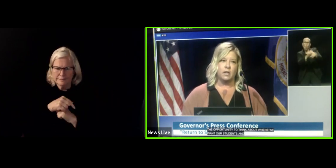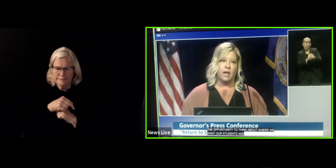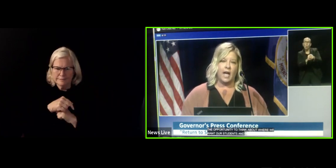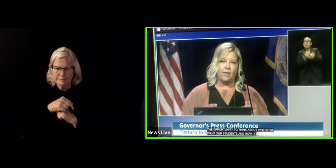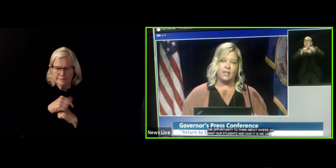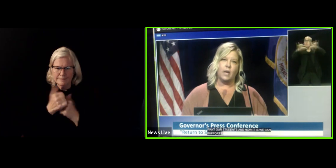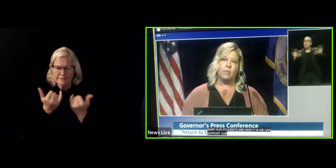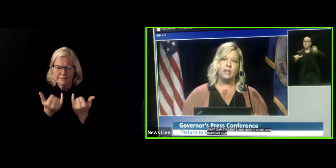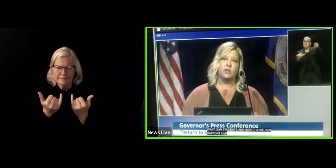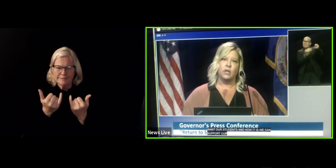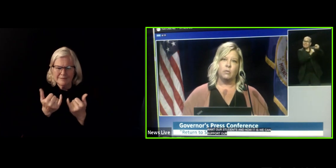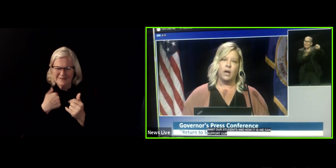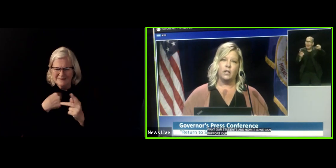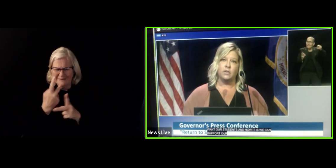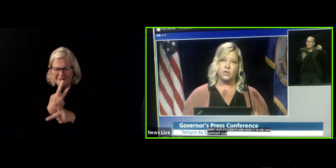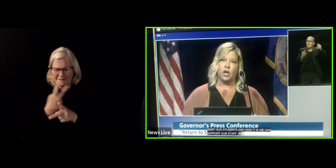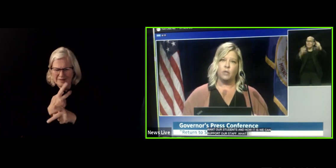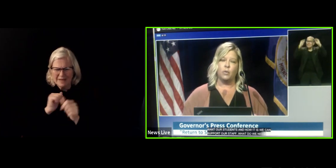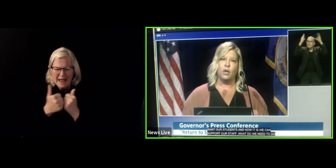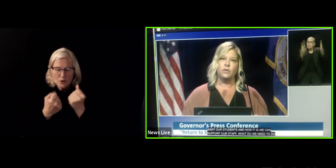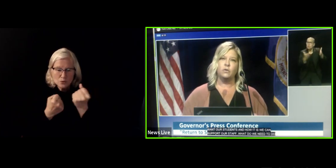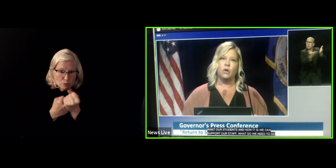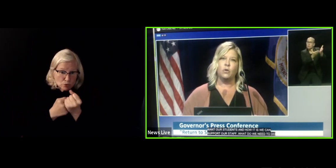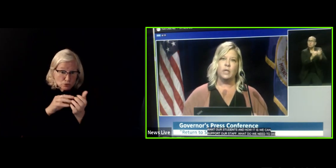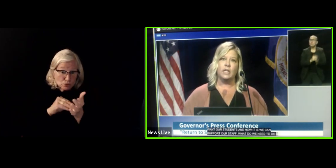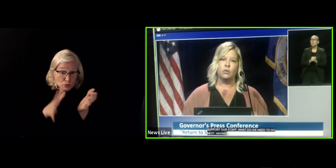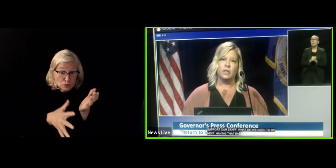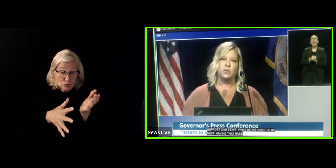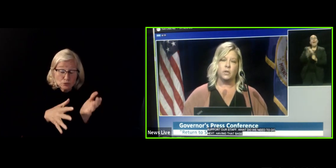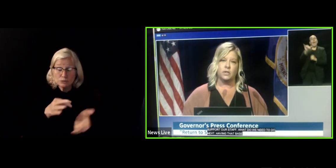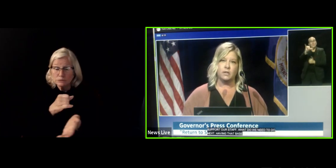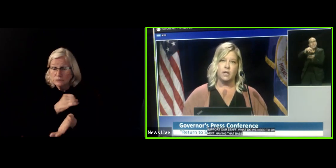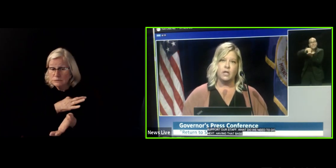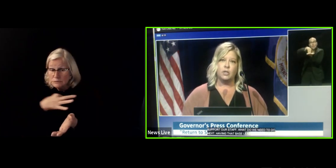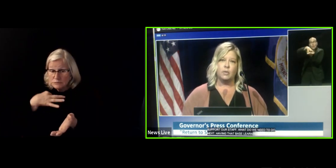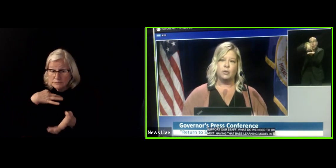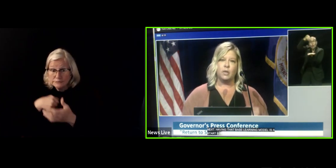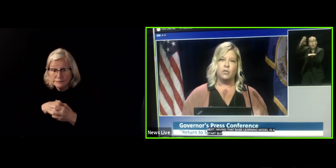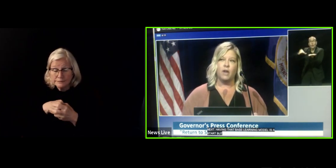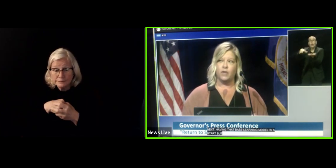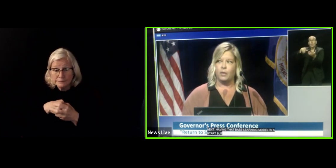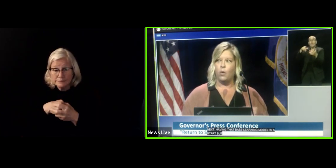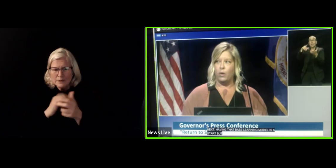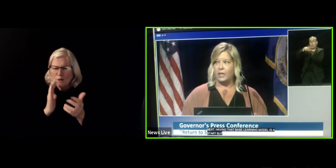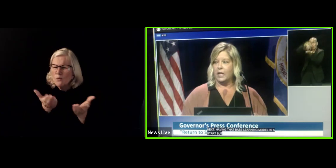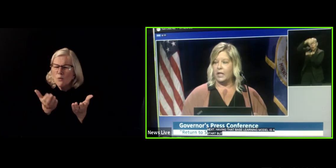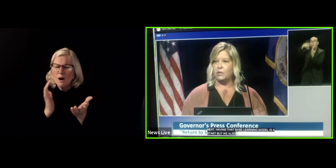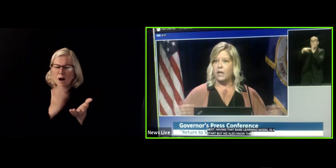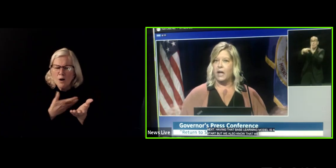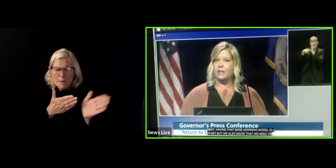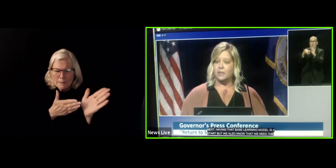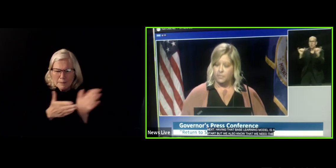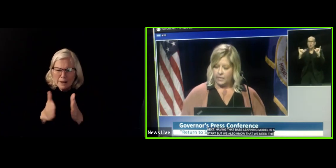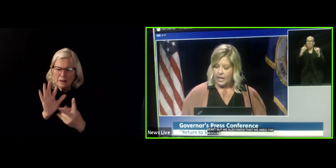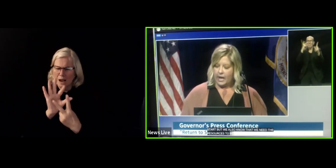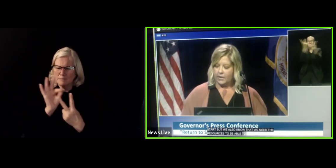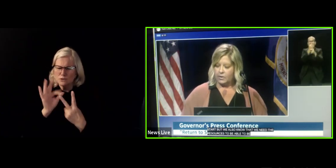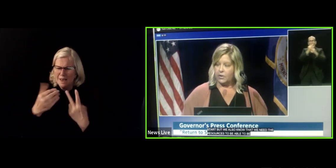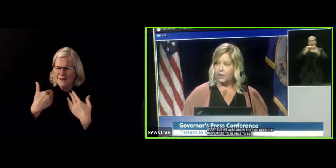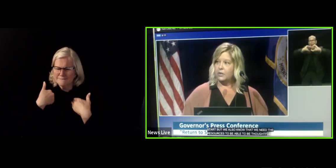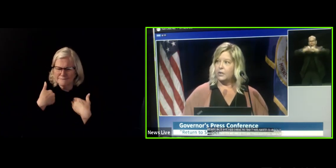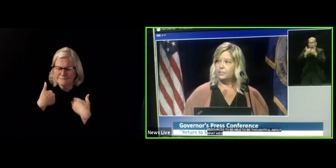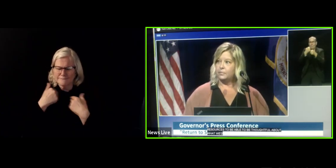next? Having that base learning model is a start, but we also know that we need the resources to be able to be thoughtful about what we'd like to do next. As